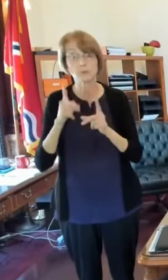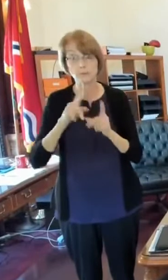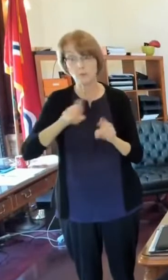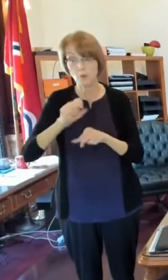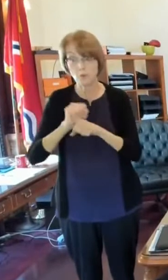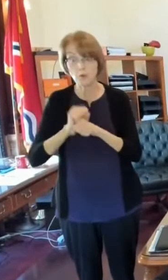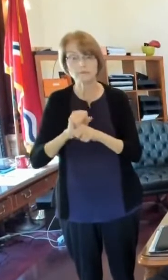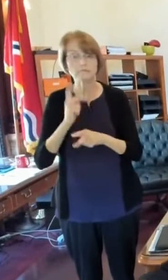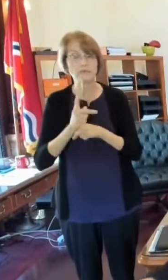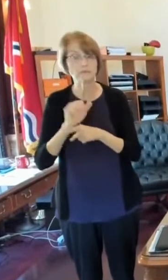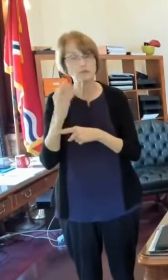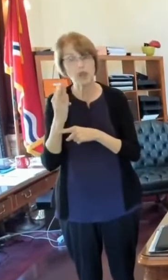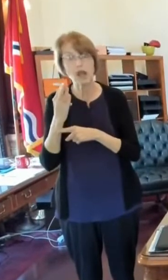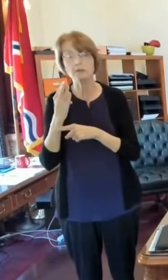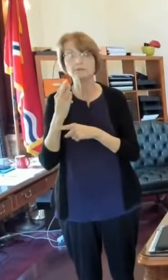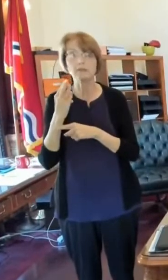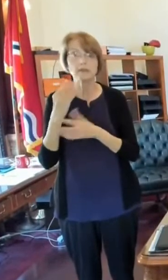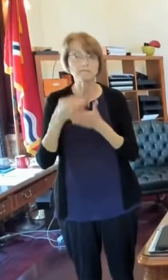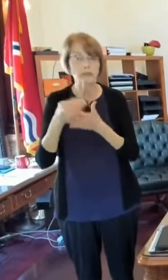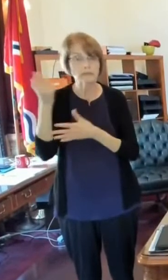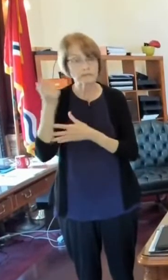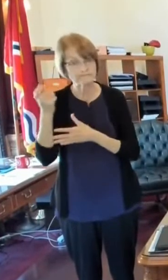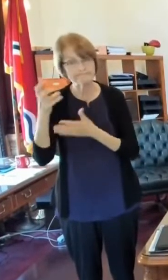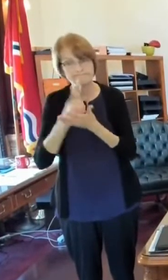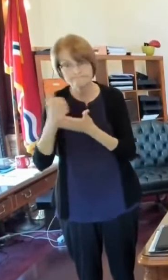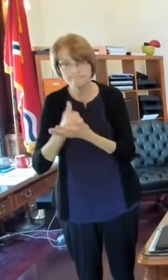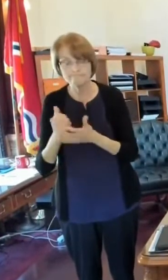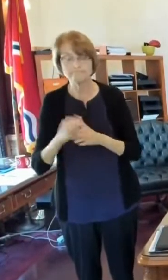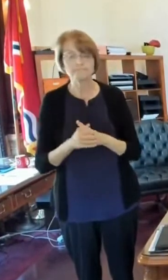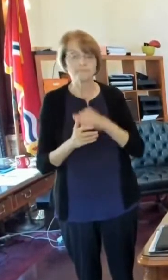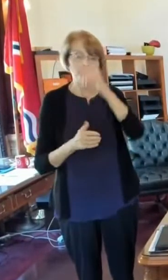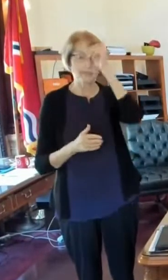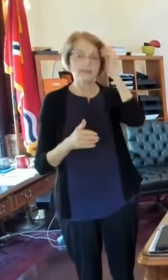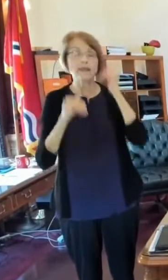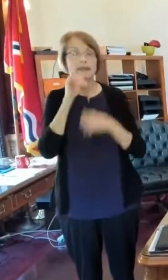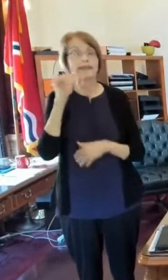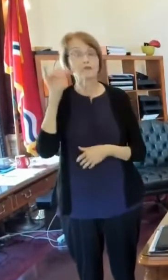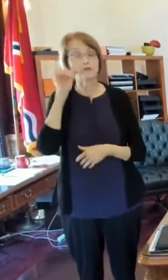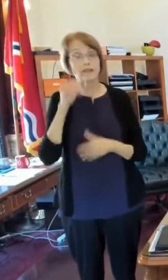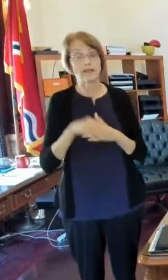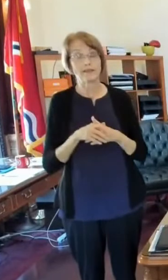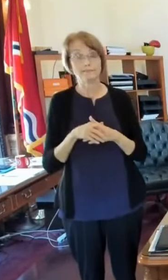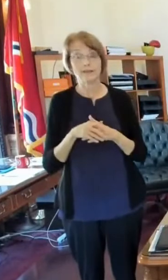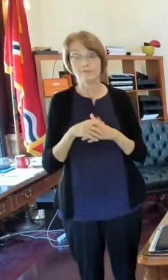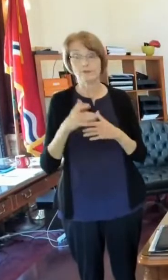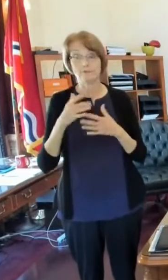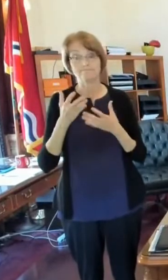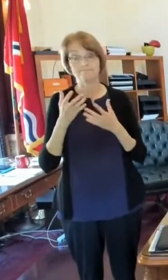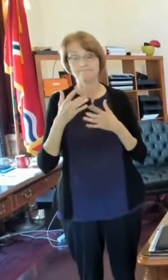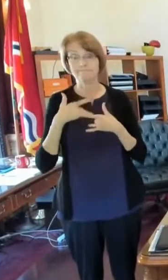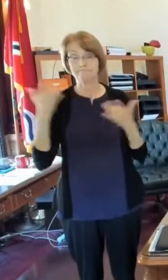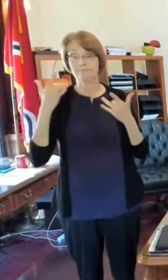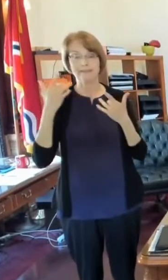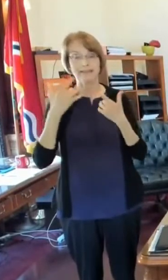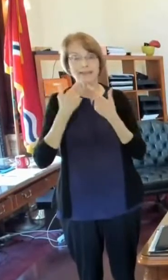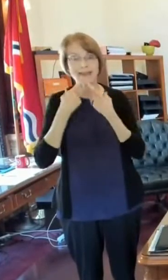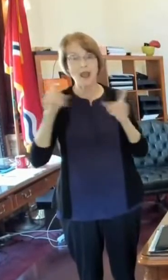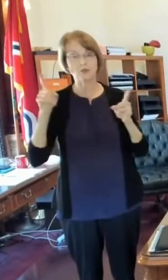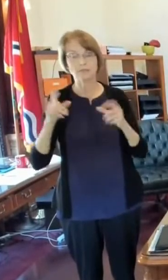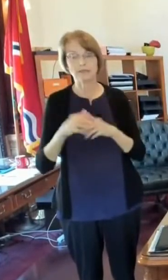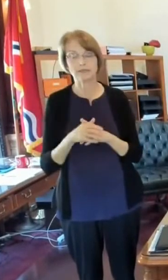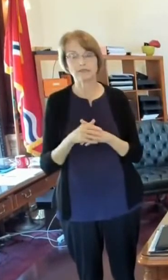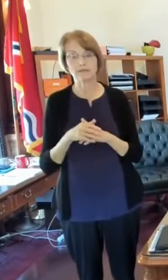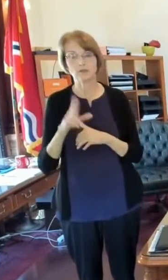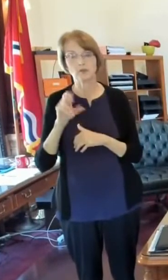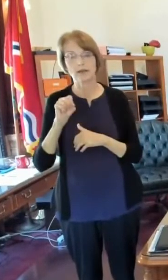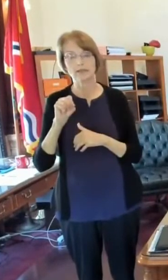Next thing I want to talk about here is yesterday we had a big announcement, and it was really led by